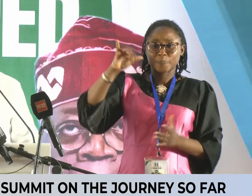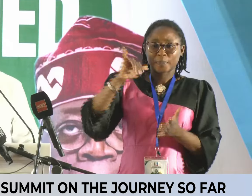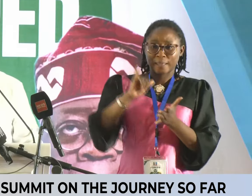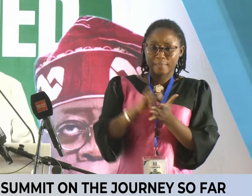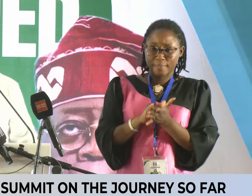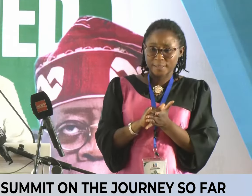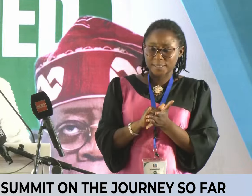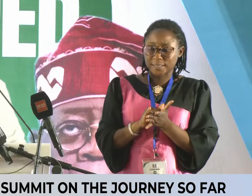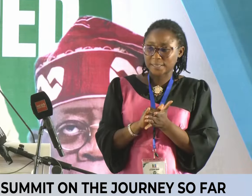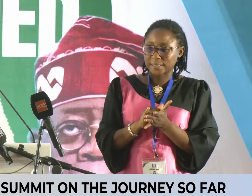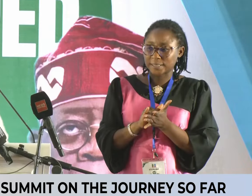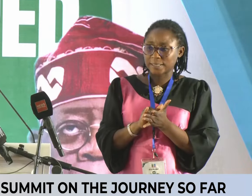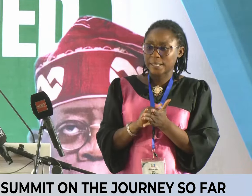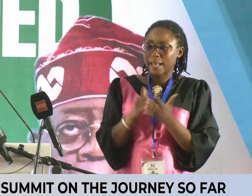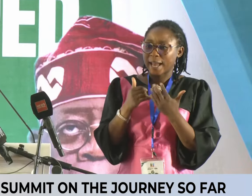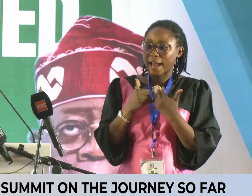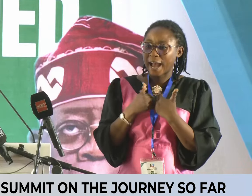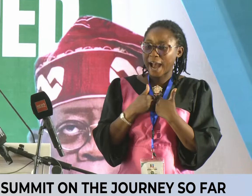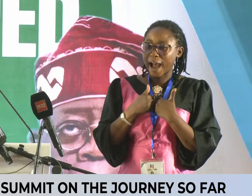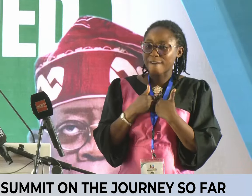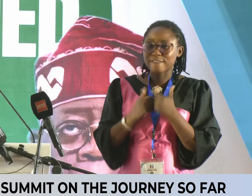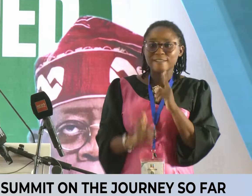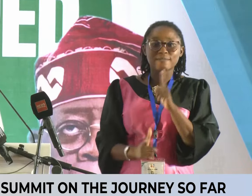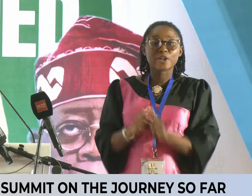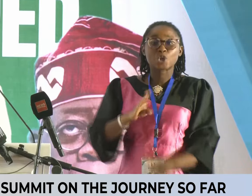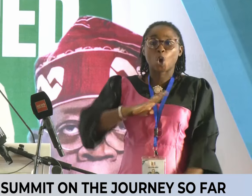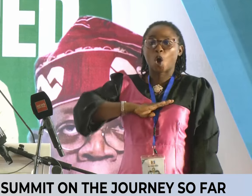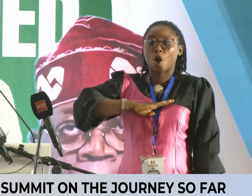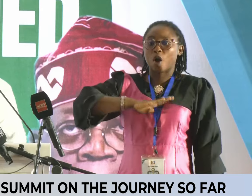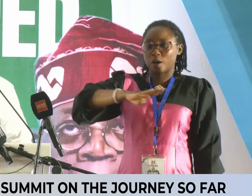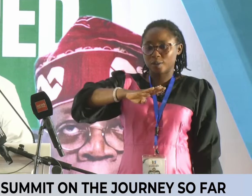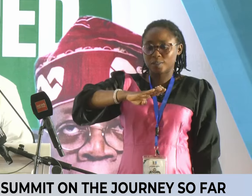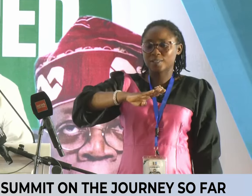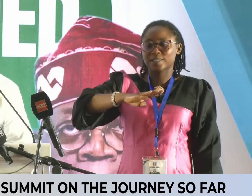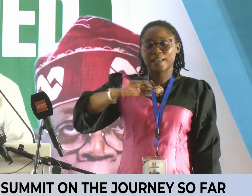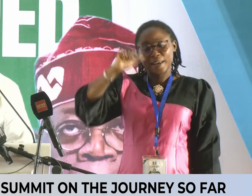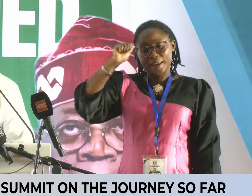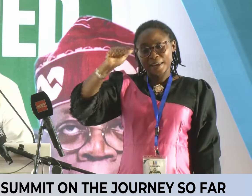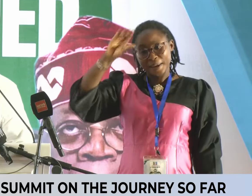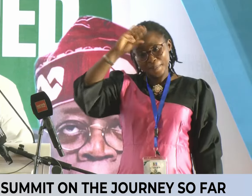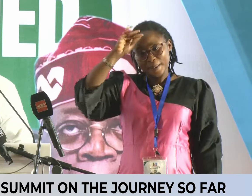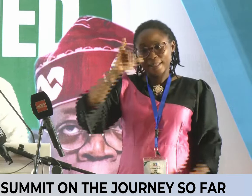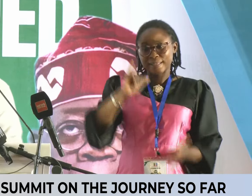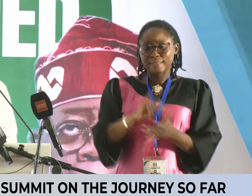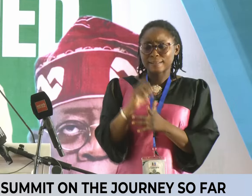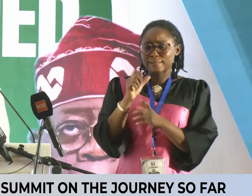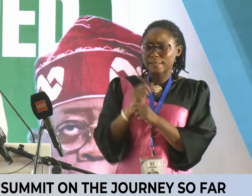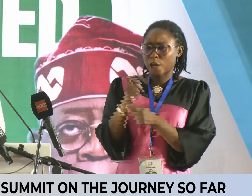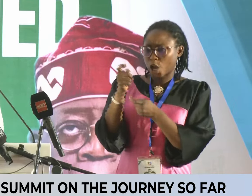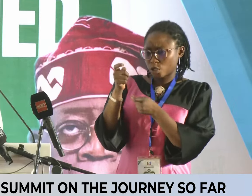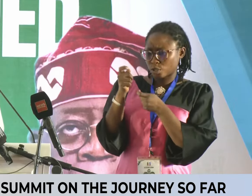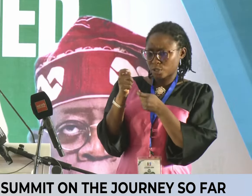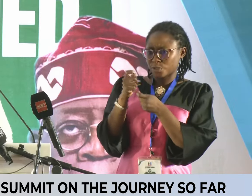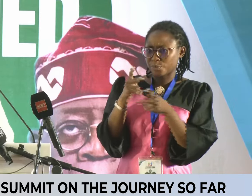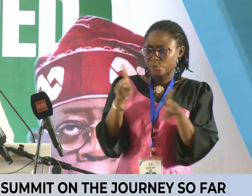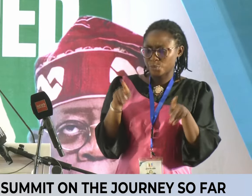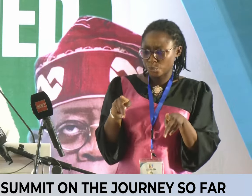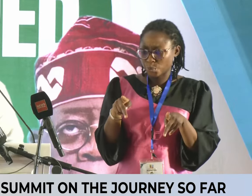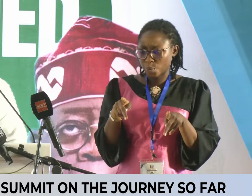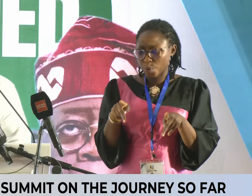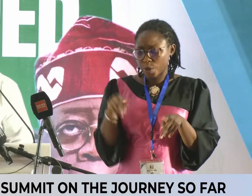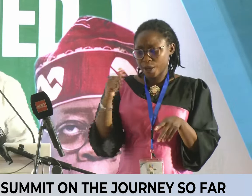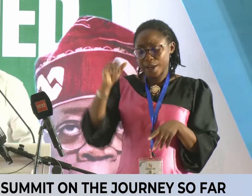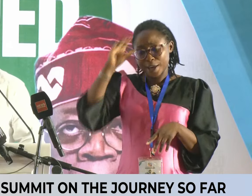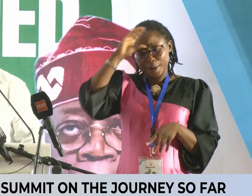that has a rare courage, a man that tamed the Atlantic Ocean,